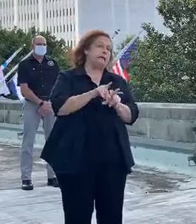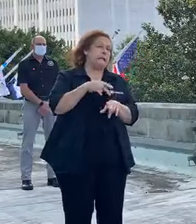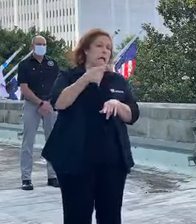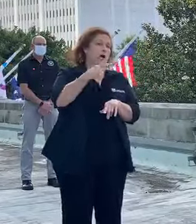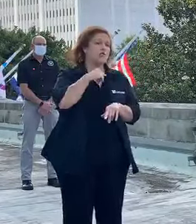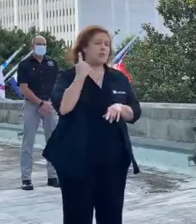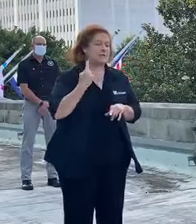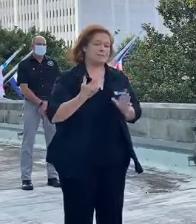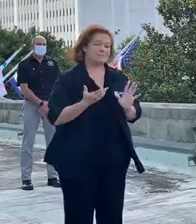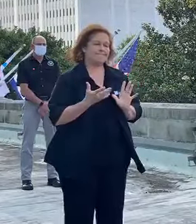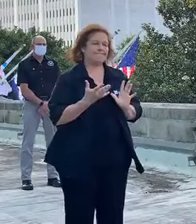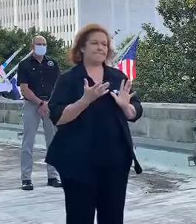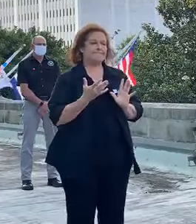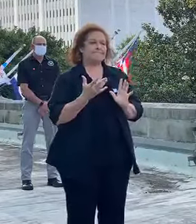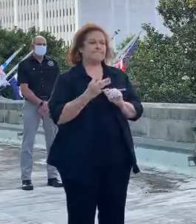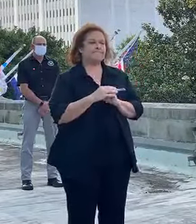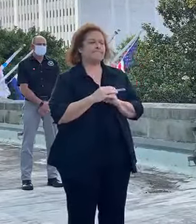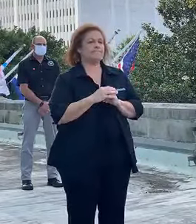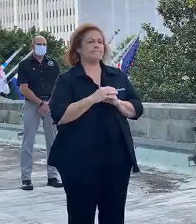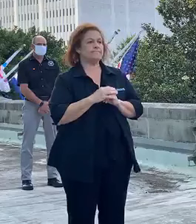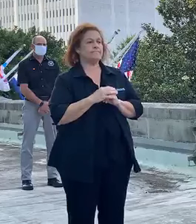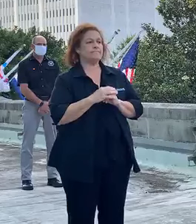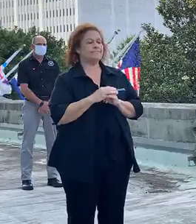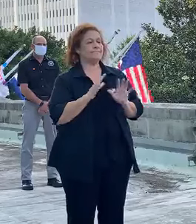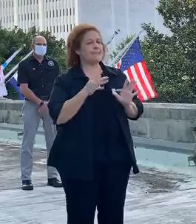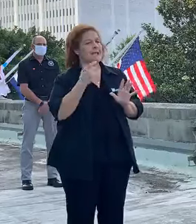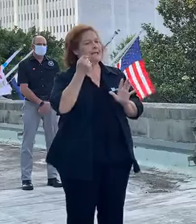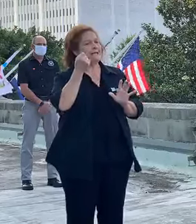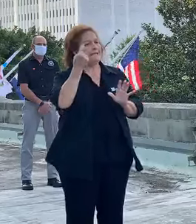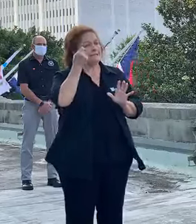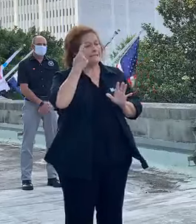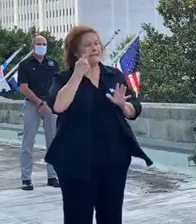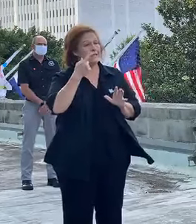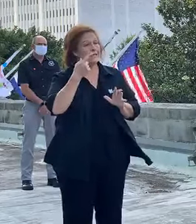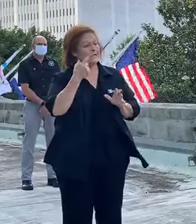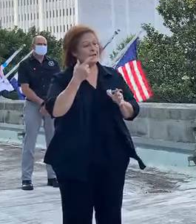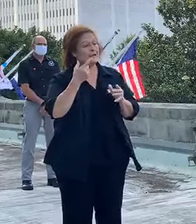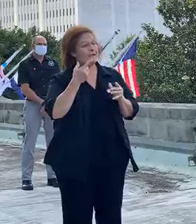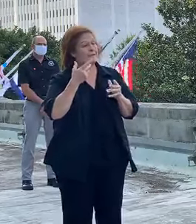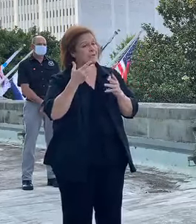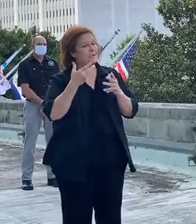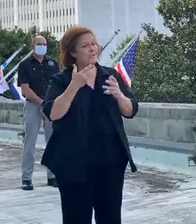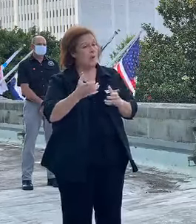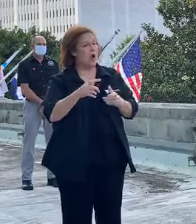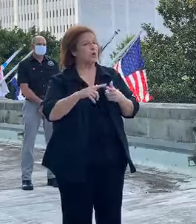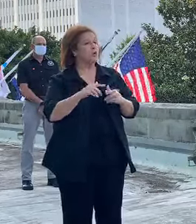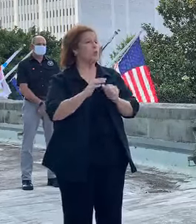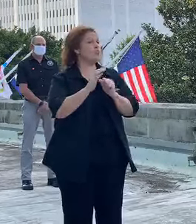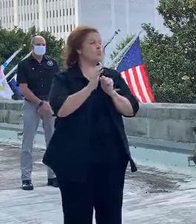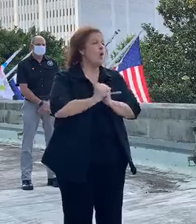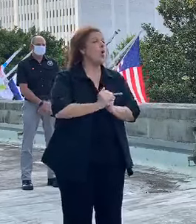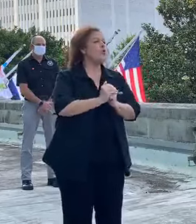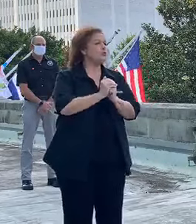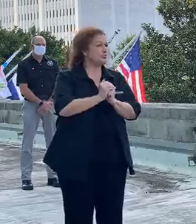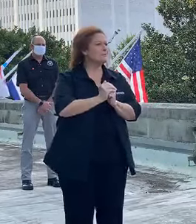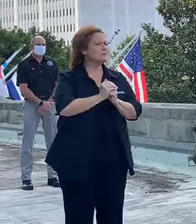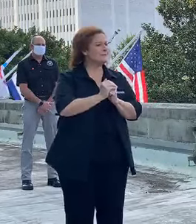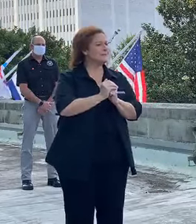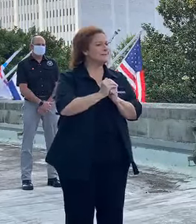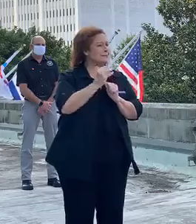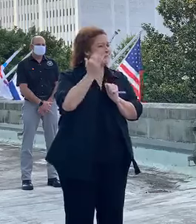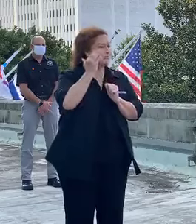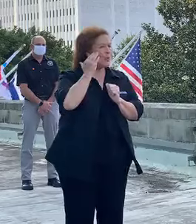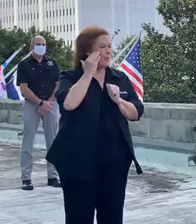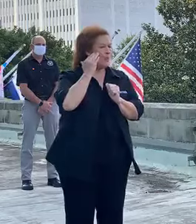also understanding that, being able to worship, it does matter, and it plays a